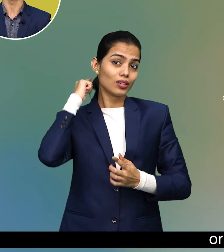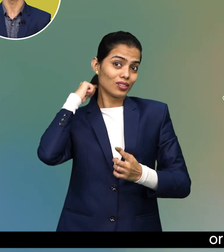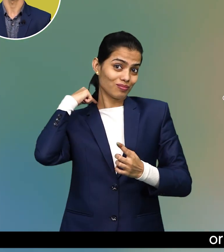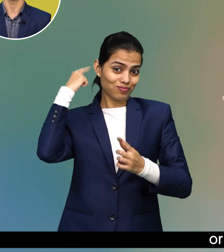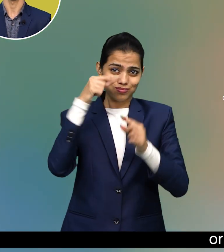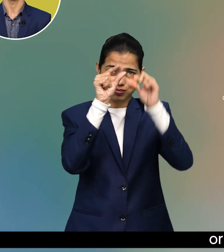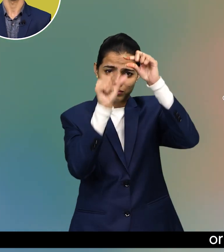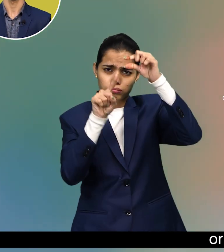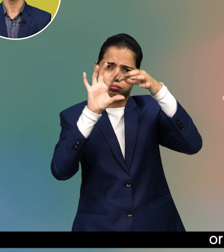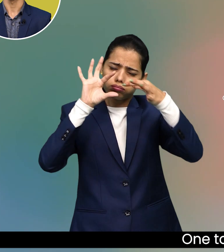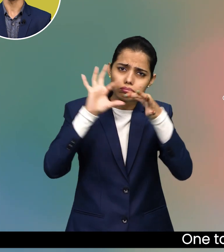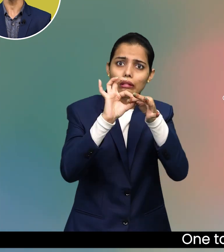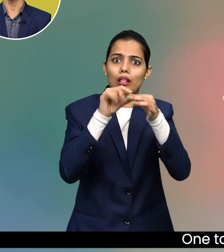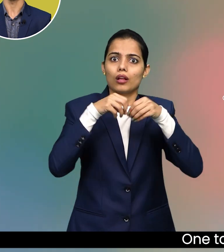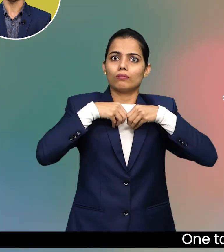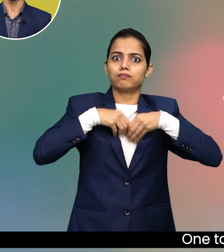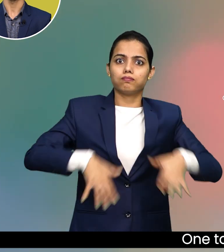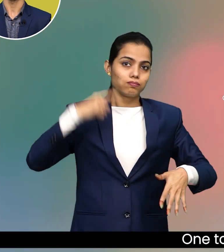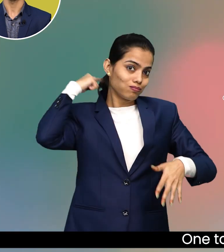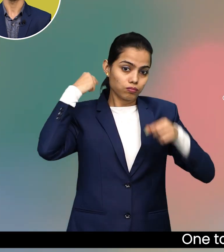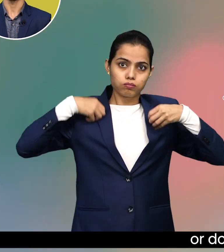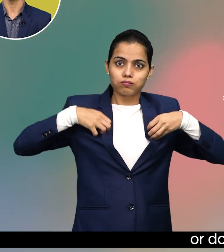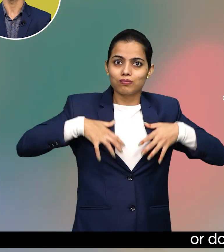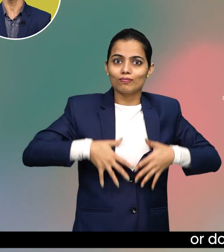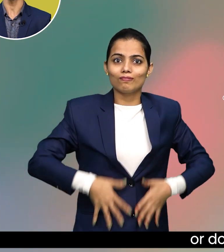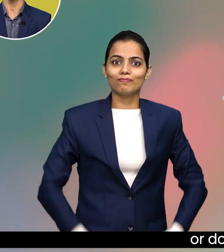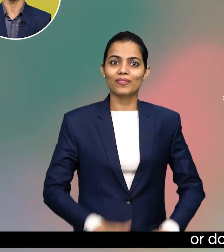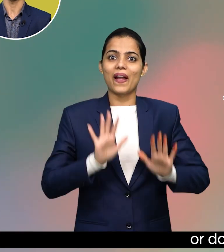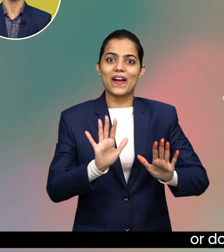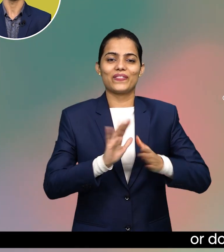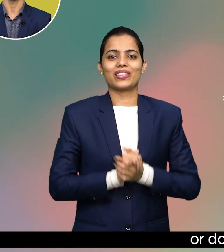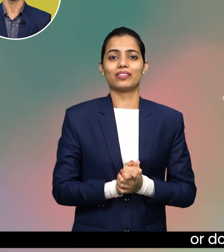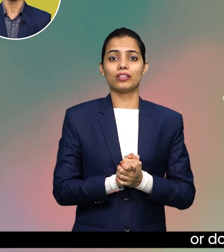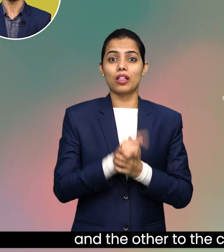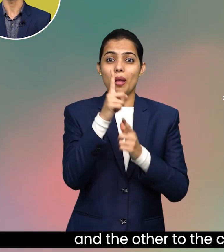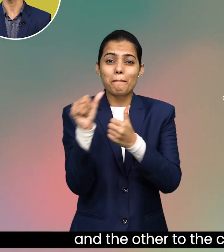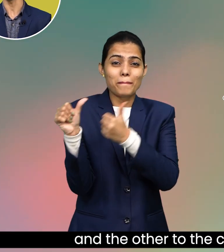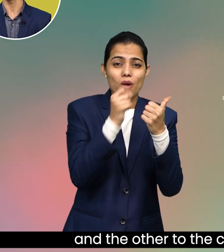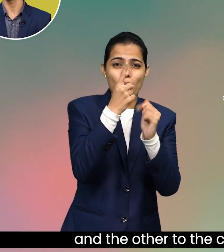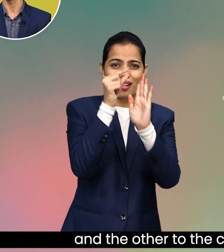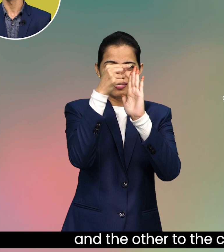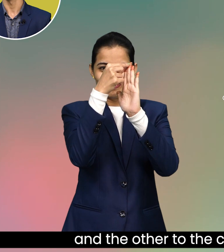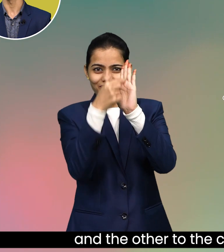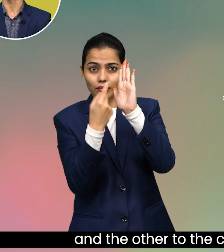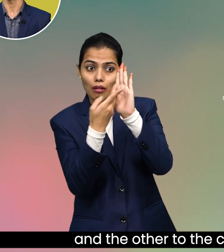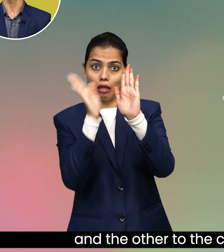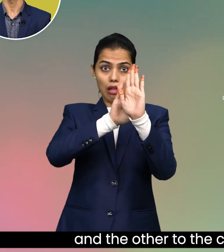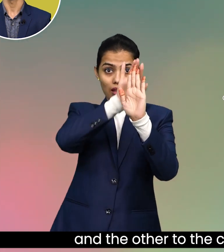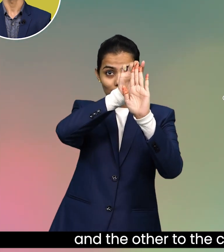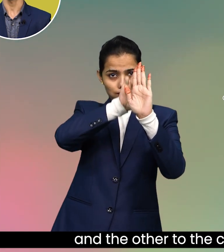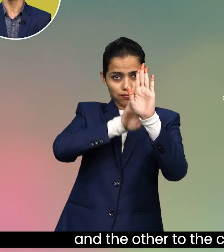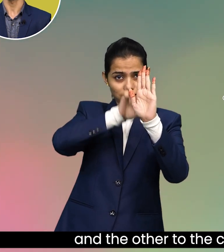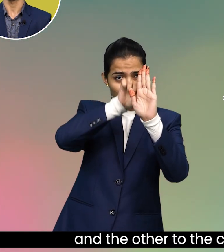or roots, one to the back or dorsal side and the other to the